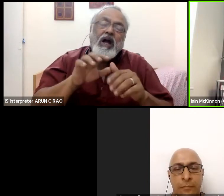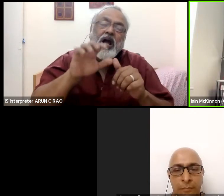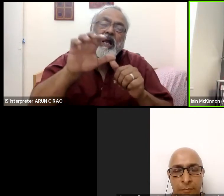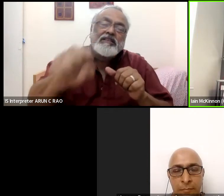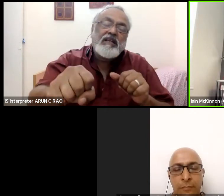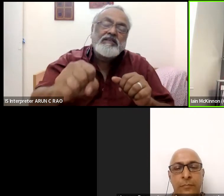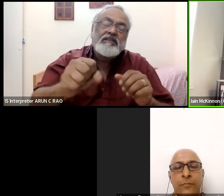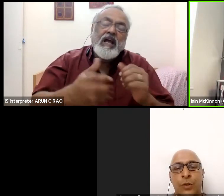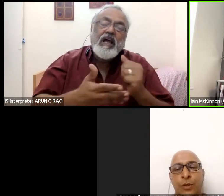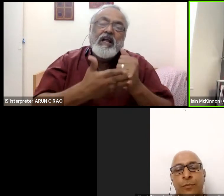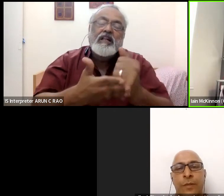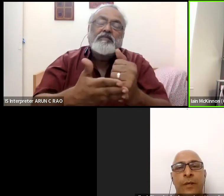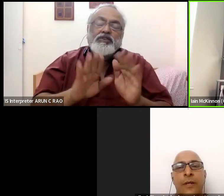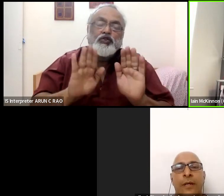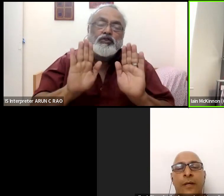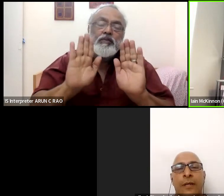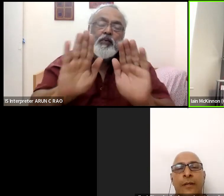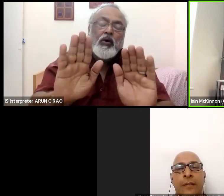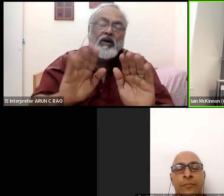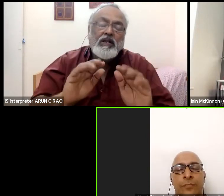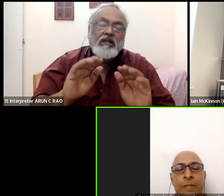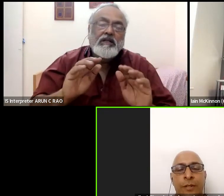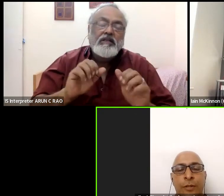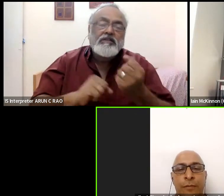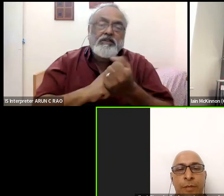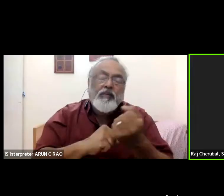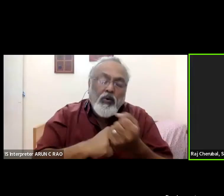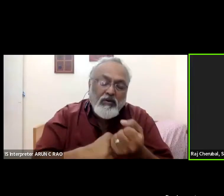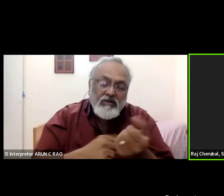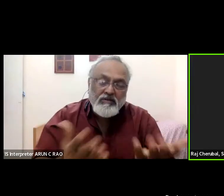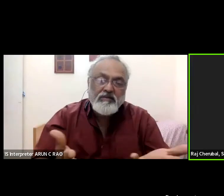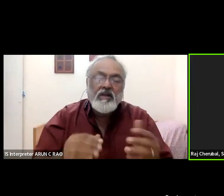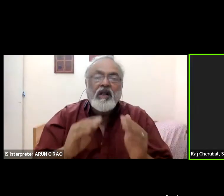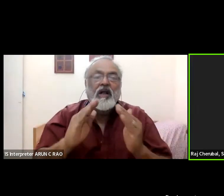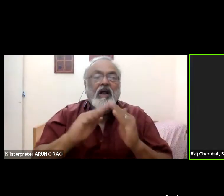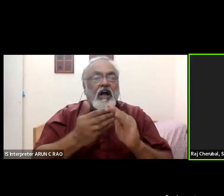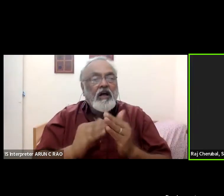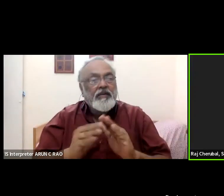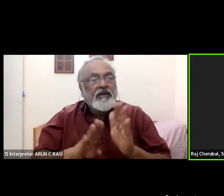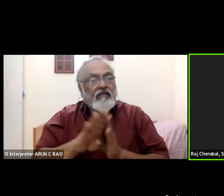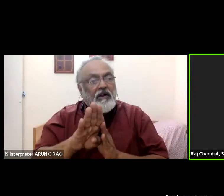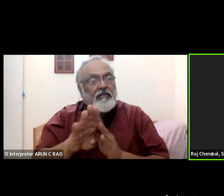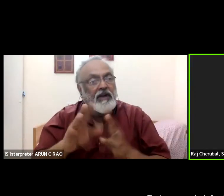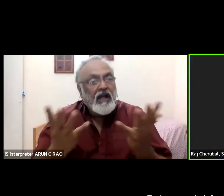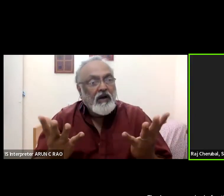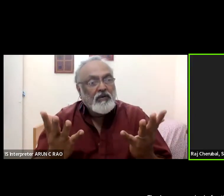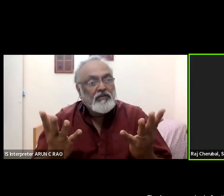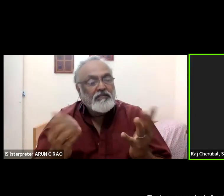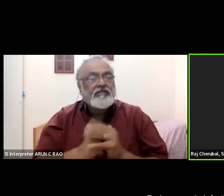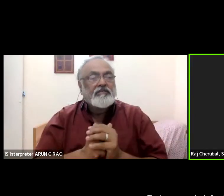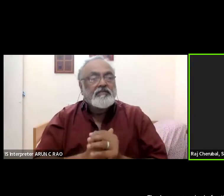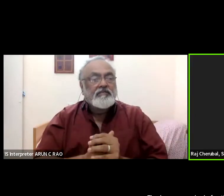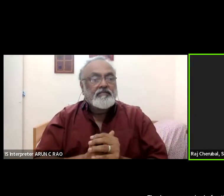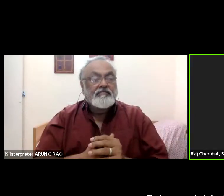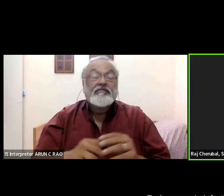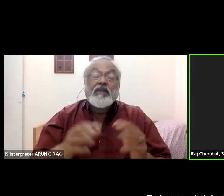development? Raj, over to you. Yeah, thank you everybody for this wonderful opportunity. I hope you can hear me